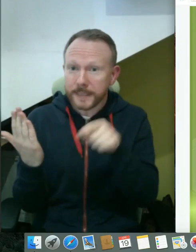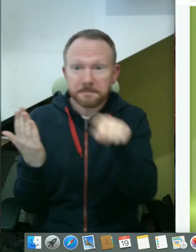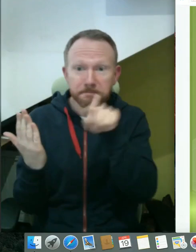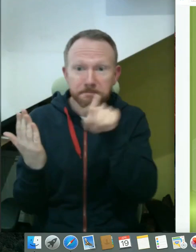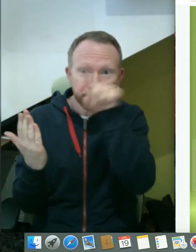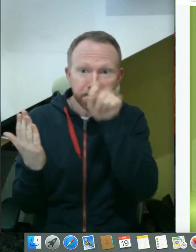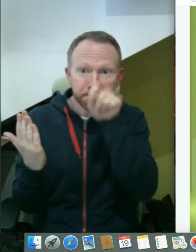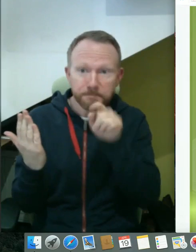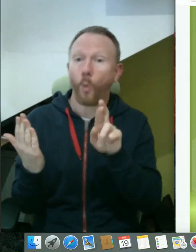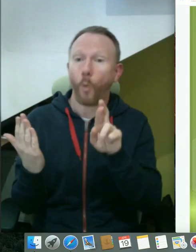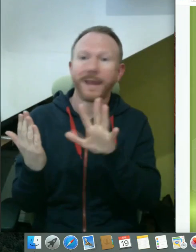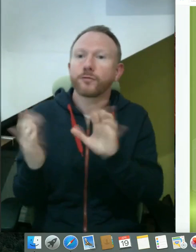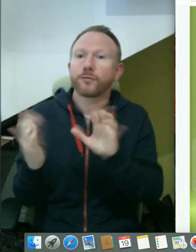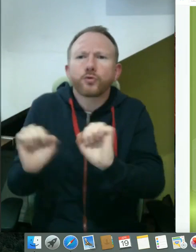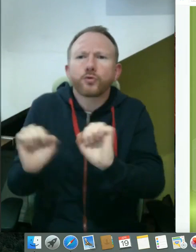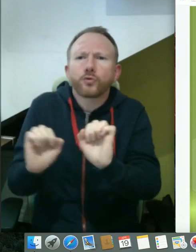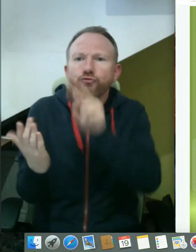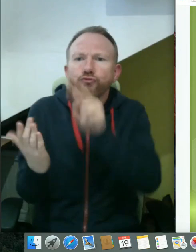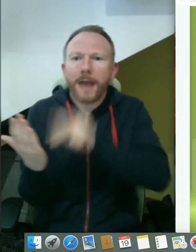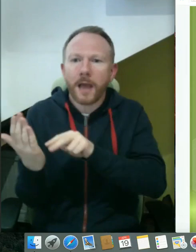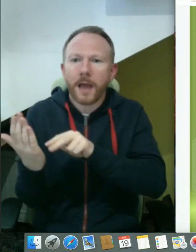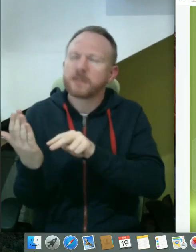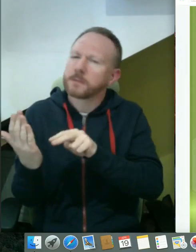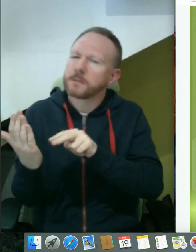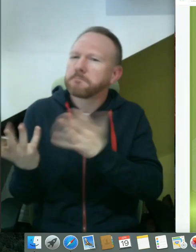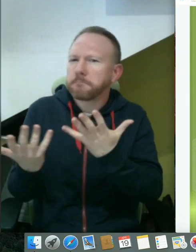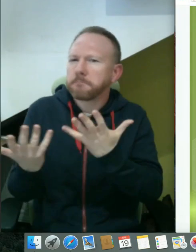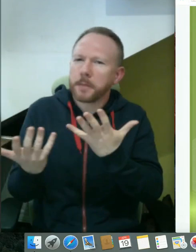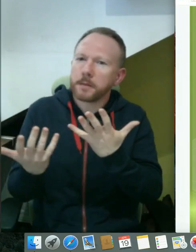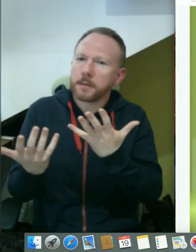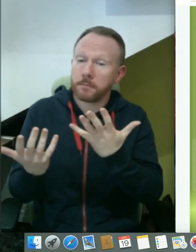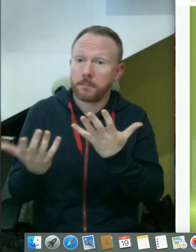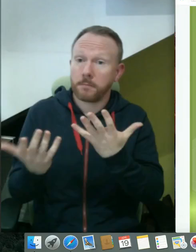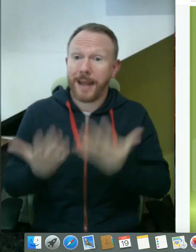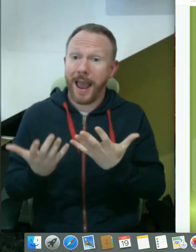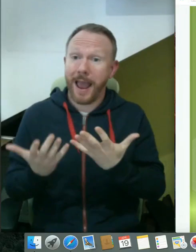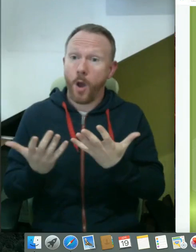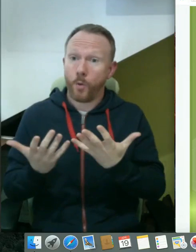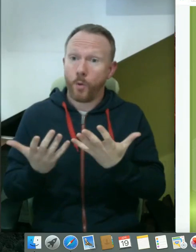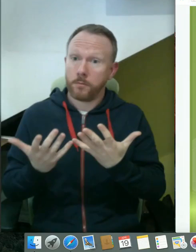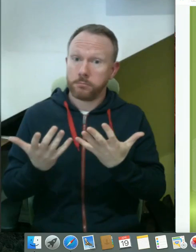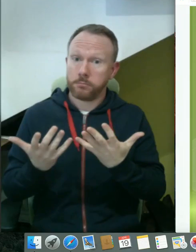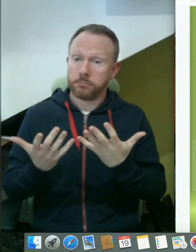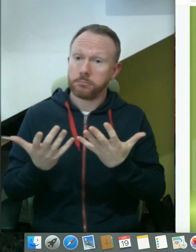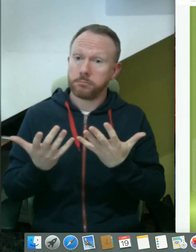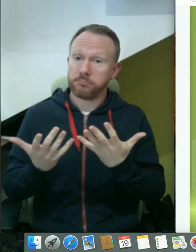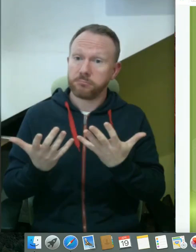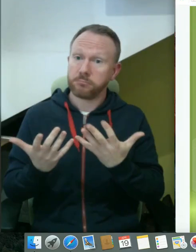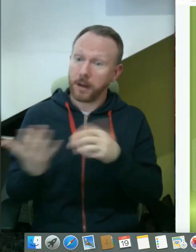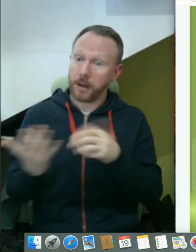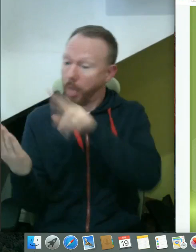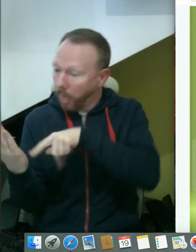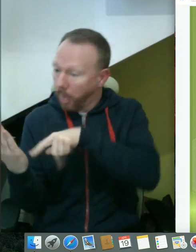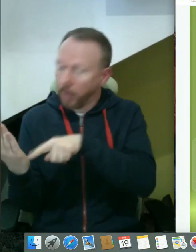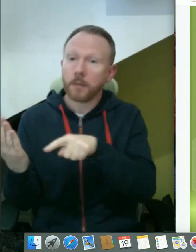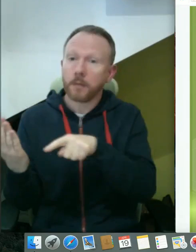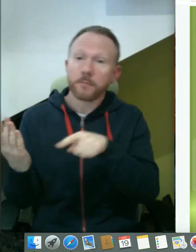the opportunity to do that yet, you can perhaps do so while we're online, or you can do so after the workshop.